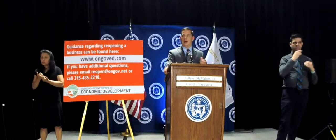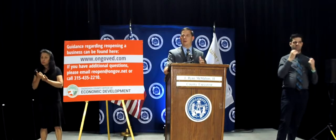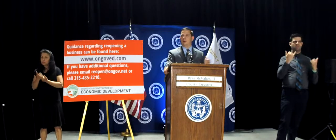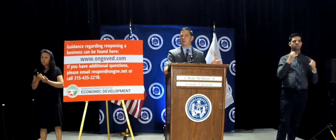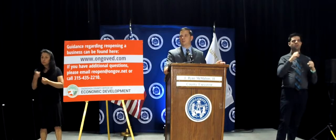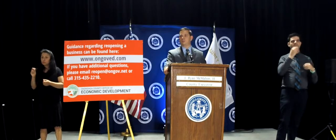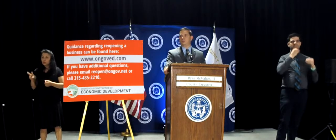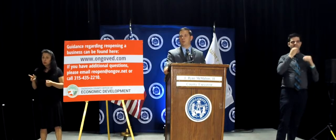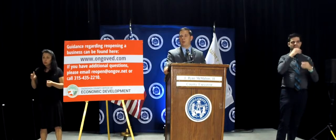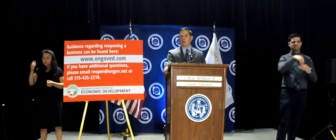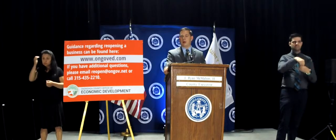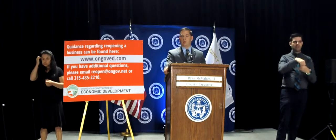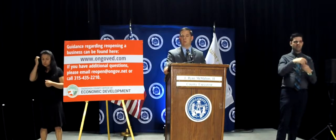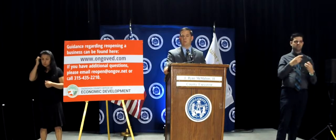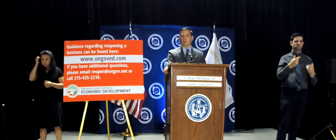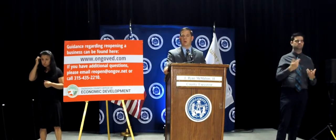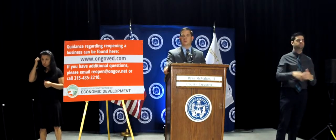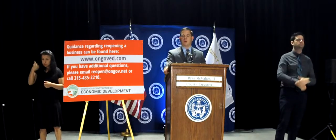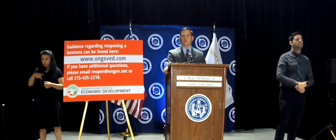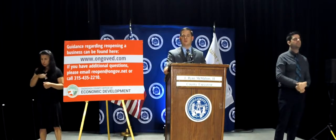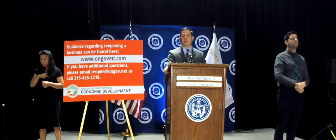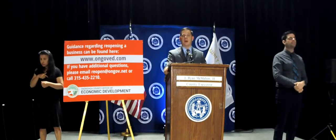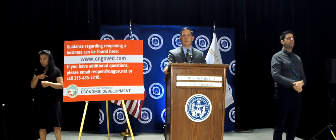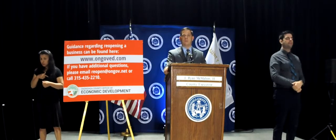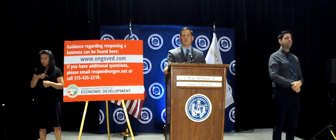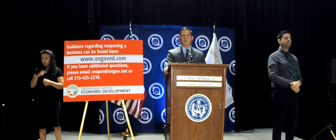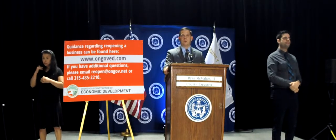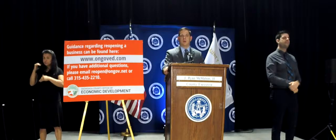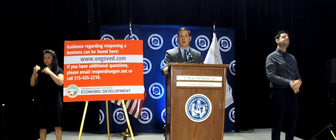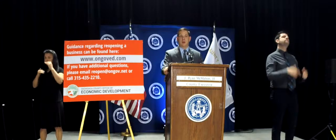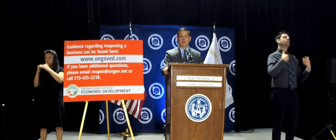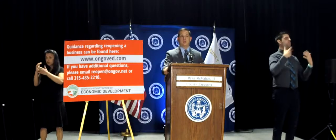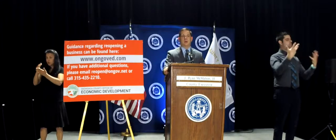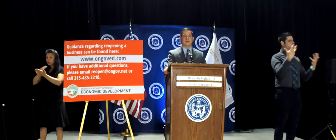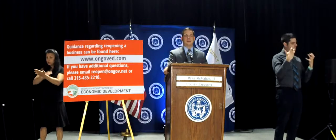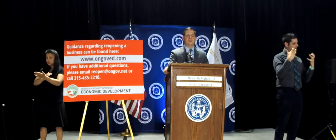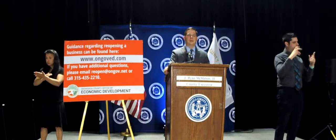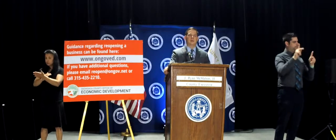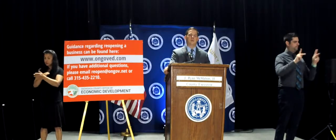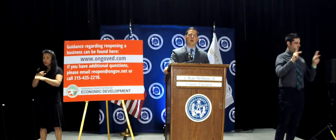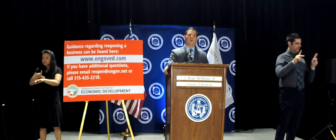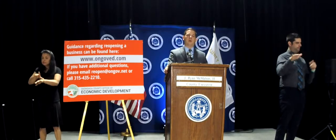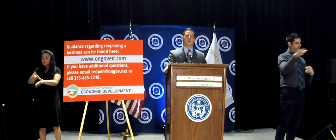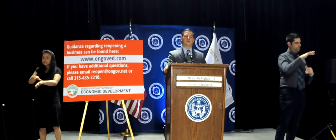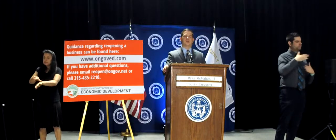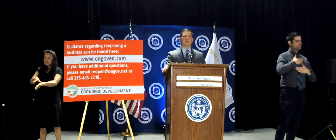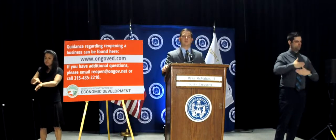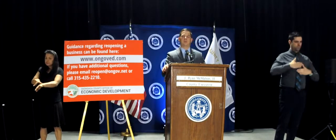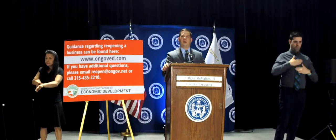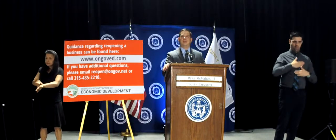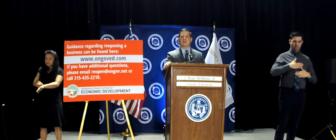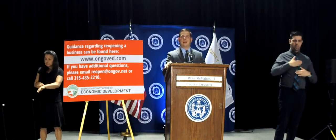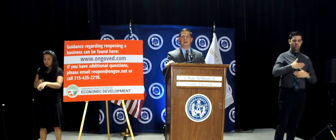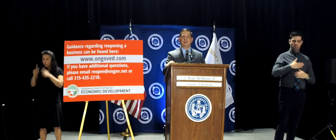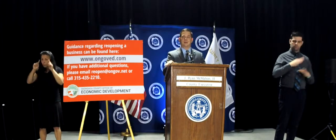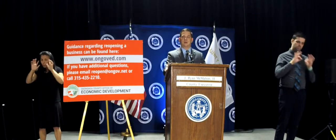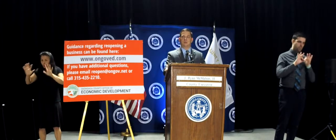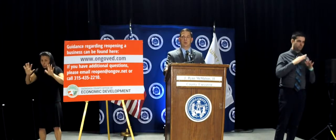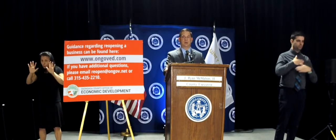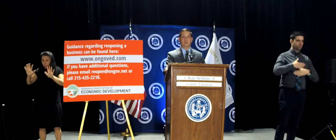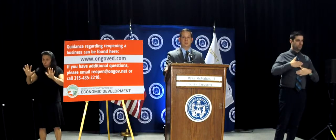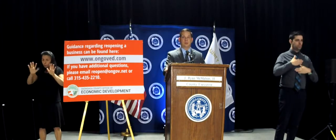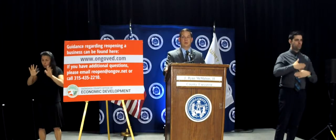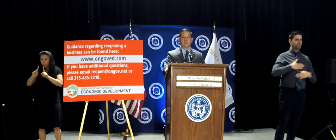how we got here, and remember how tough it's been, and remember that there's still some people on the sidelines